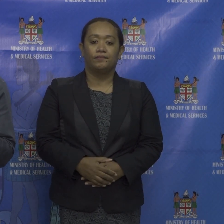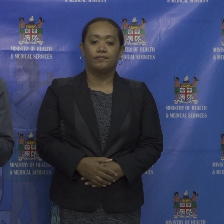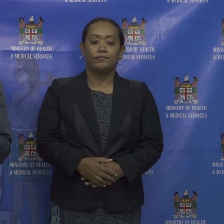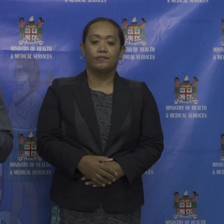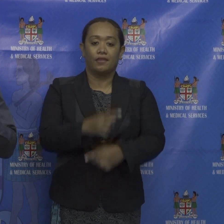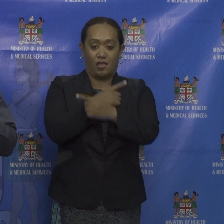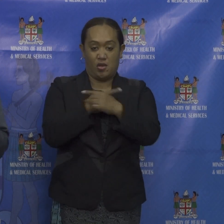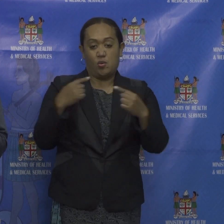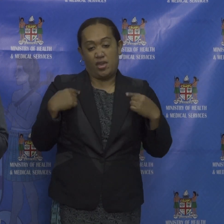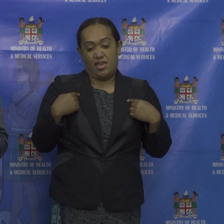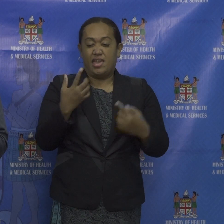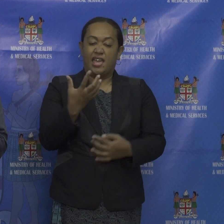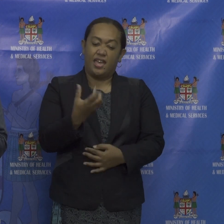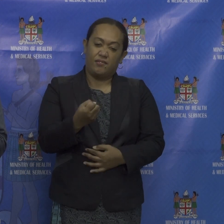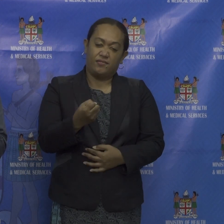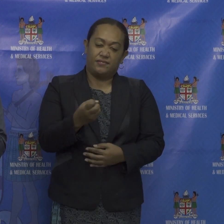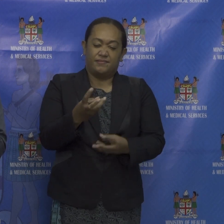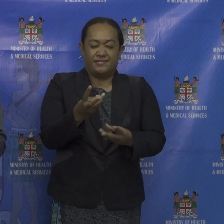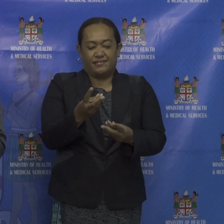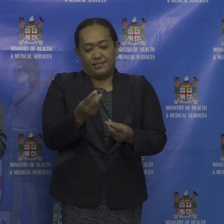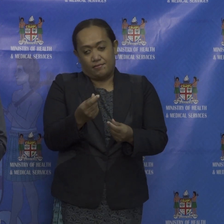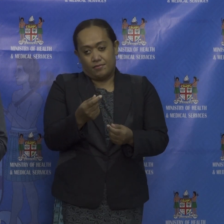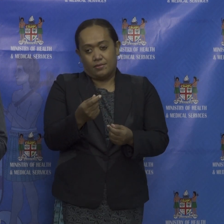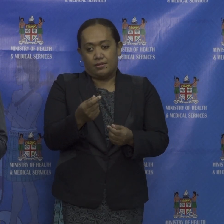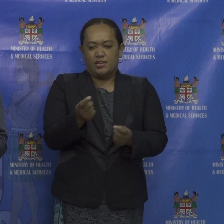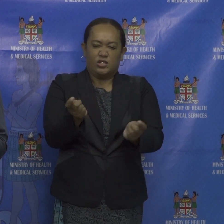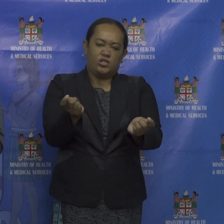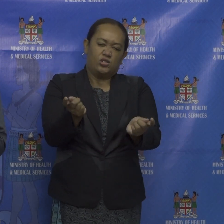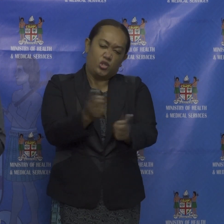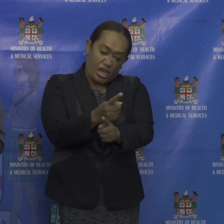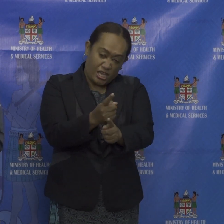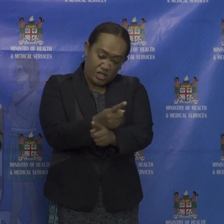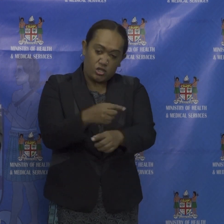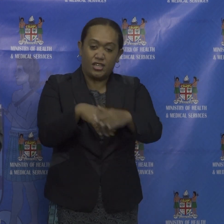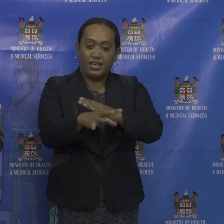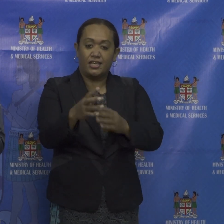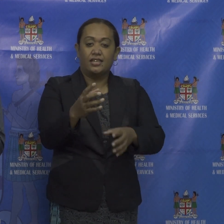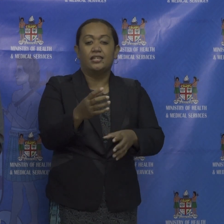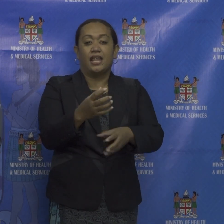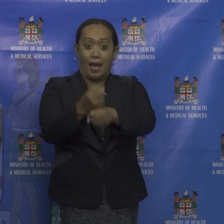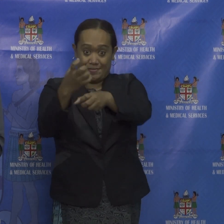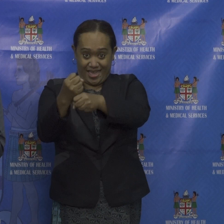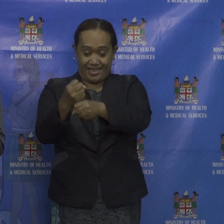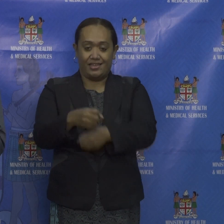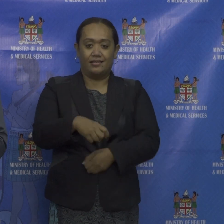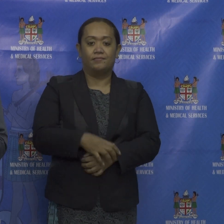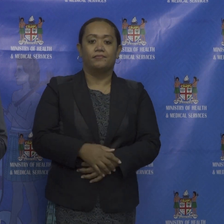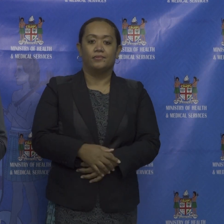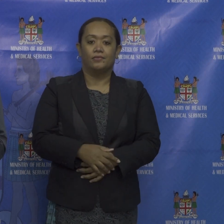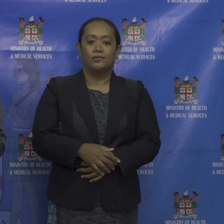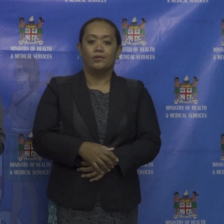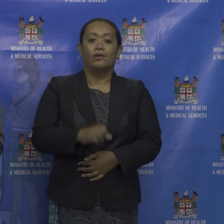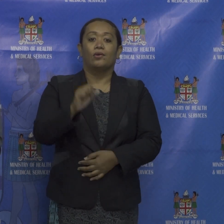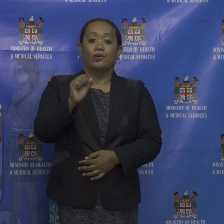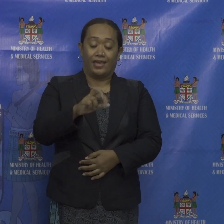we've got a slight change in the way that we're doing our update. I'll be giving an update. Usually, as expected, Dr. Alicia